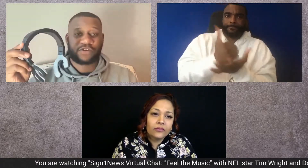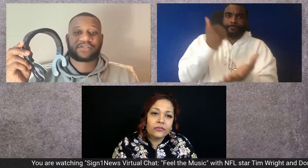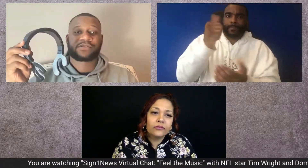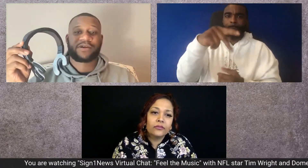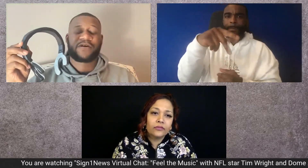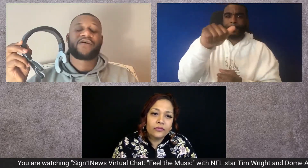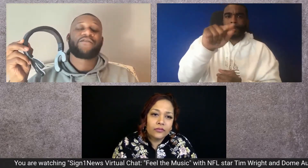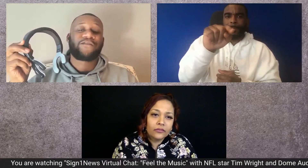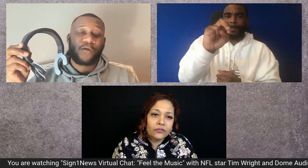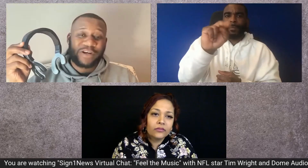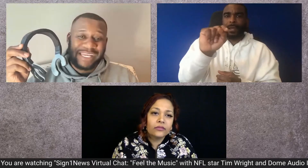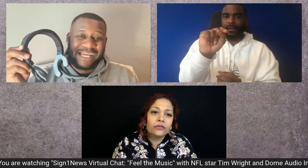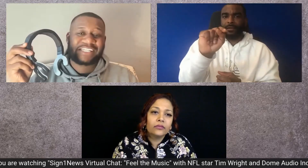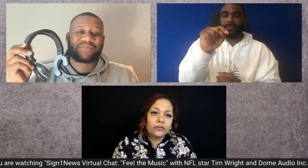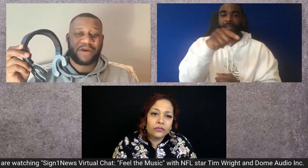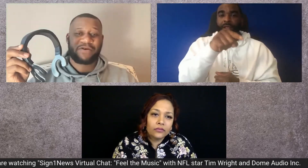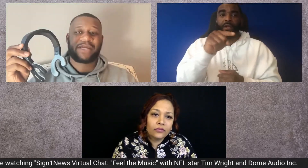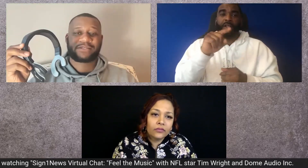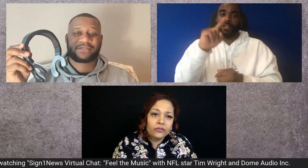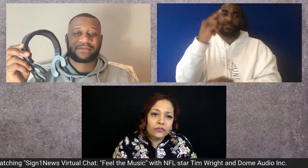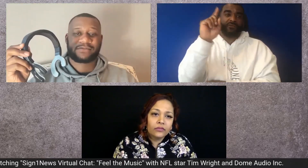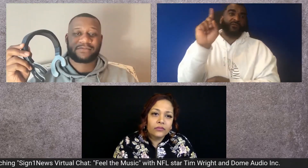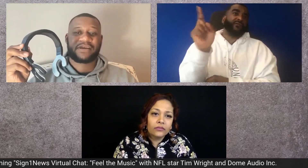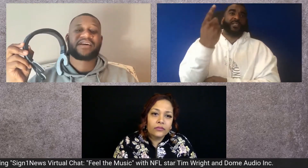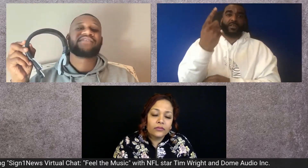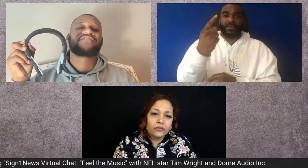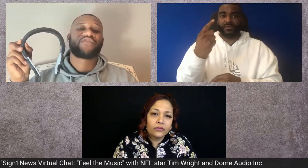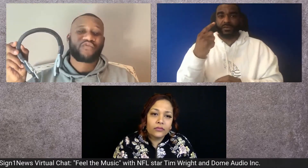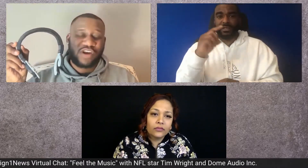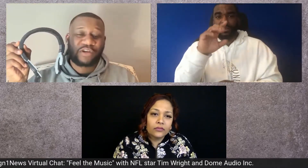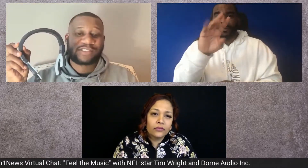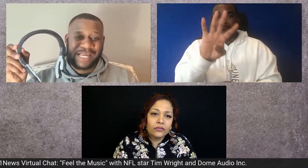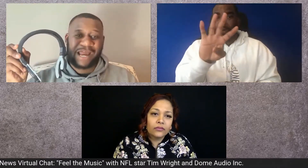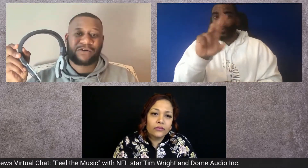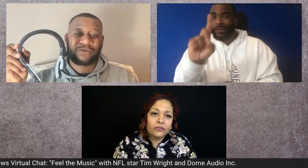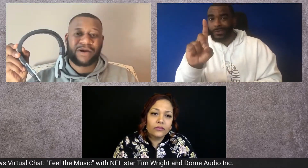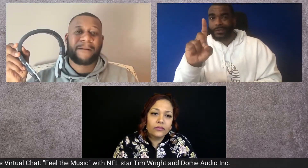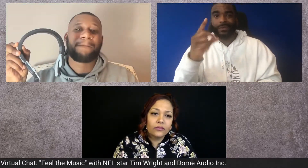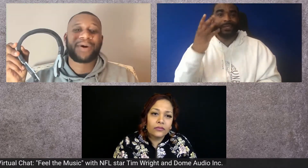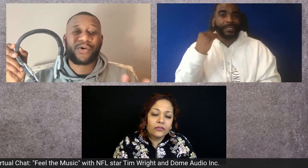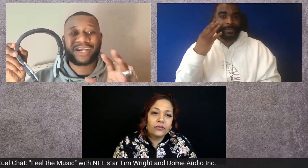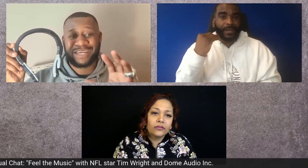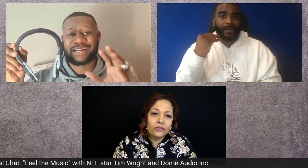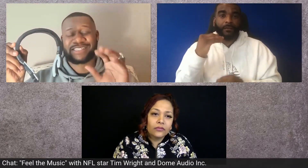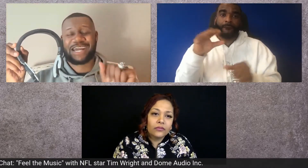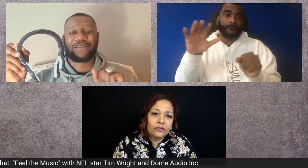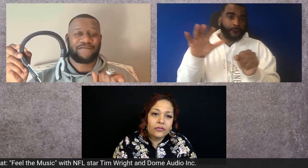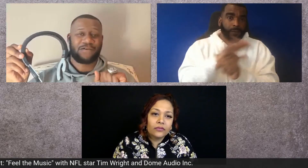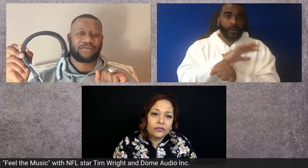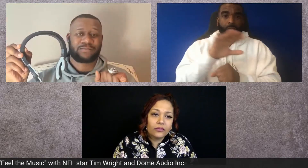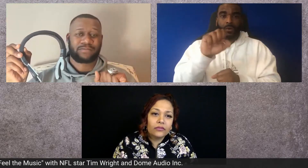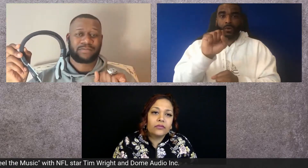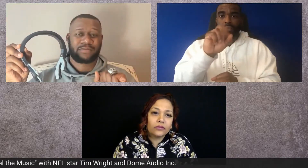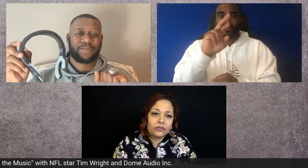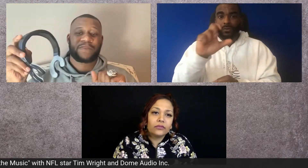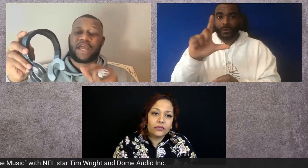world's first 4D experience, surreal sound, bone conduction